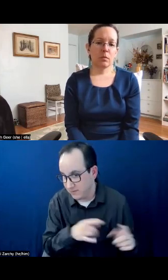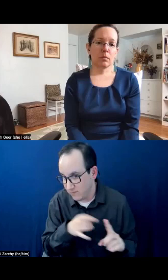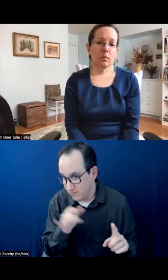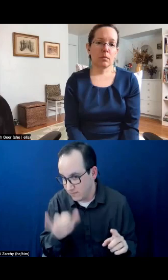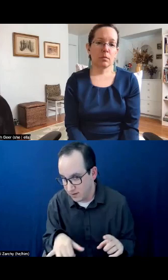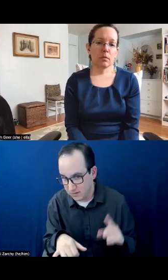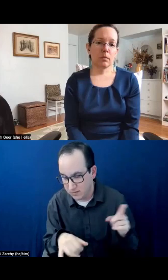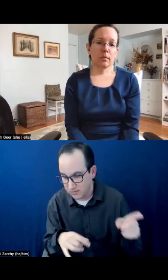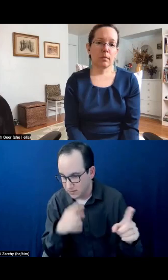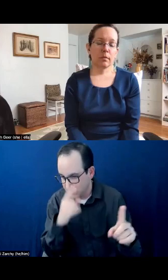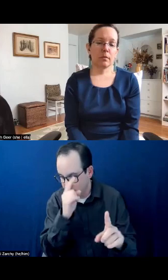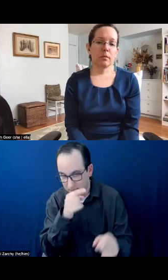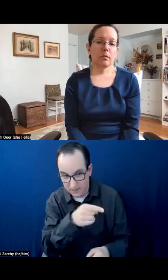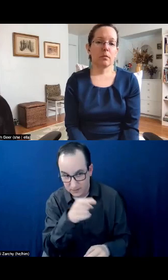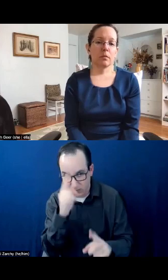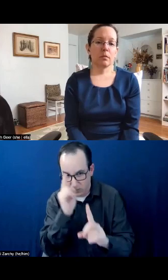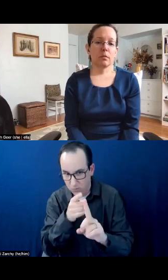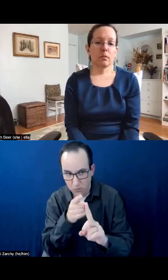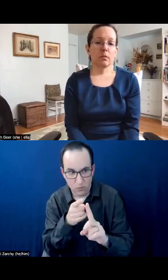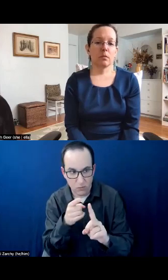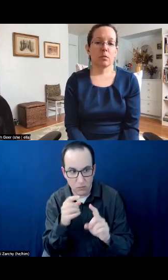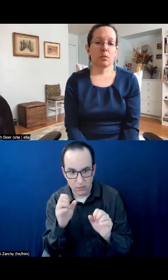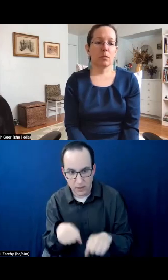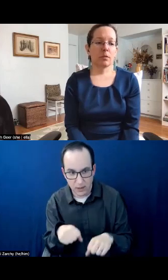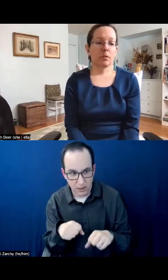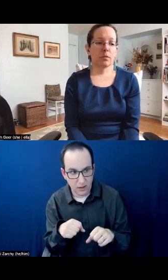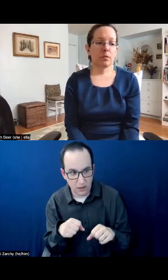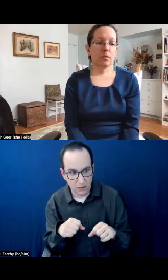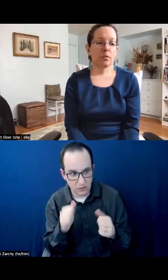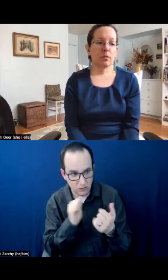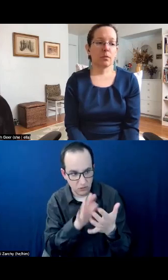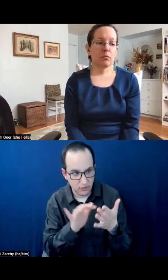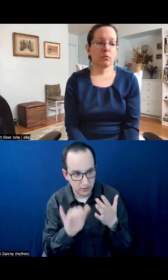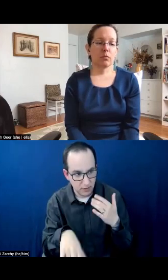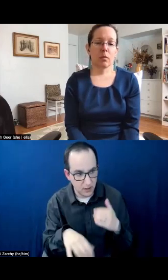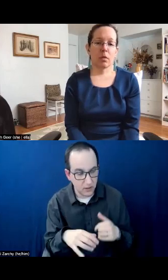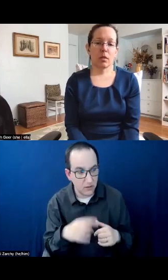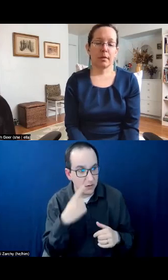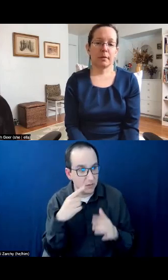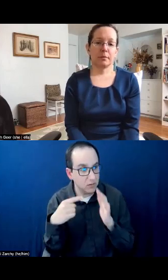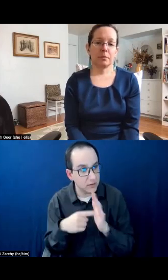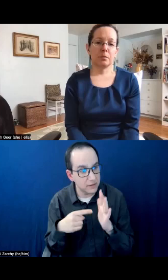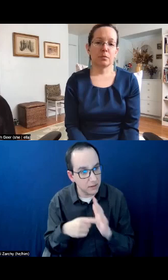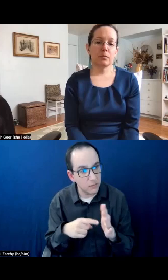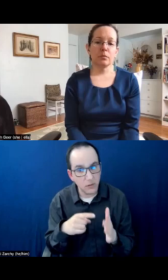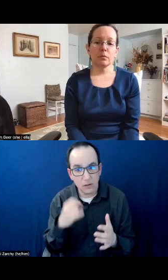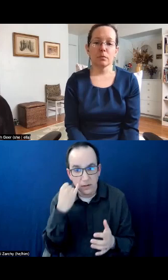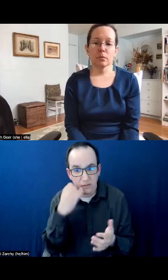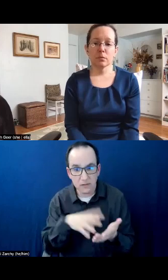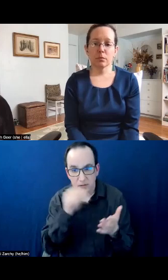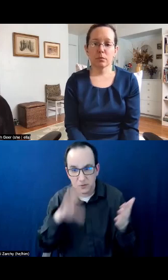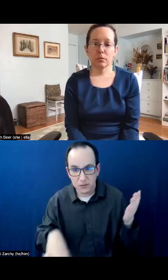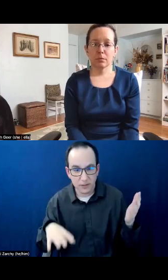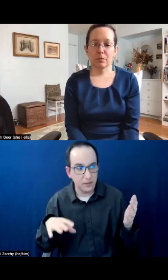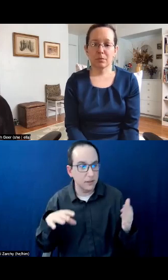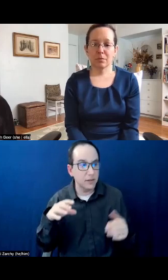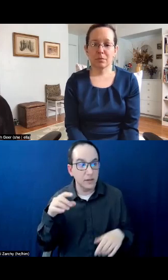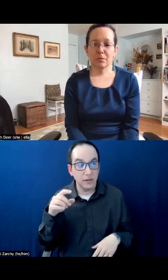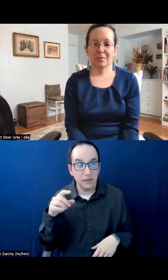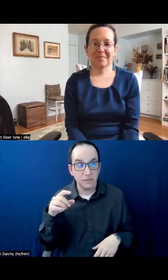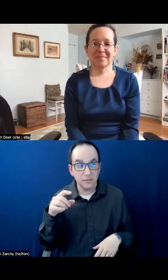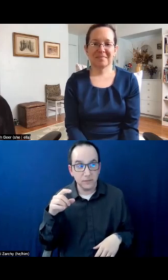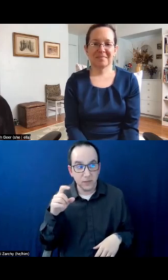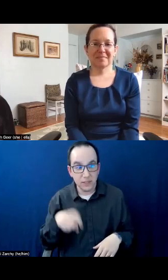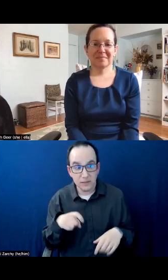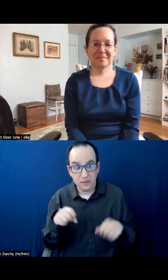If you have a student, they may benefit from that. This goal may be quite fitting for that as well. For